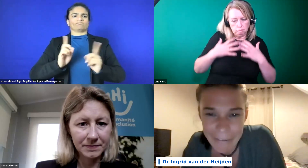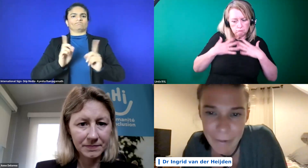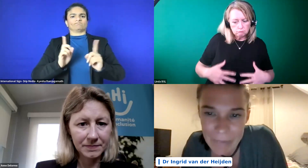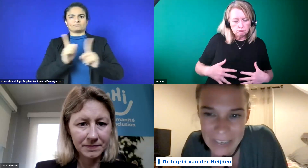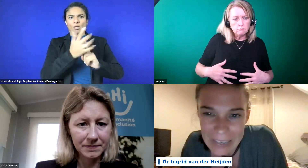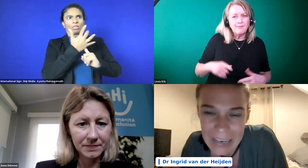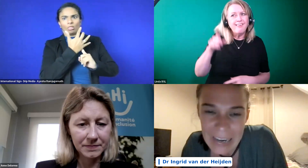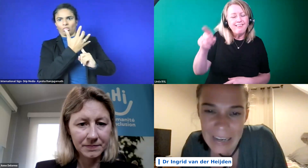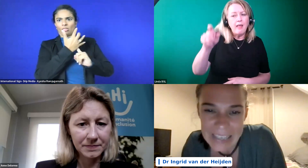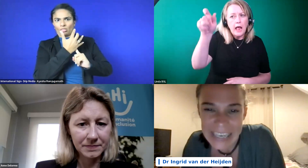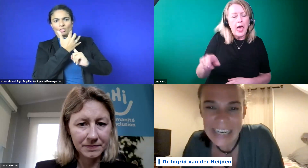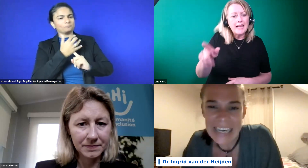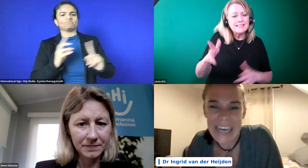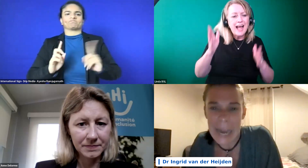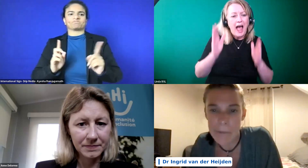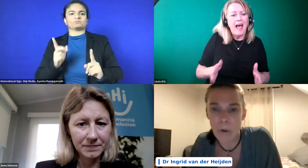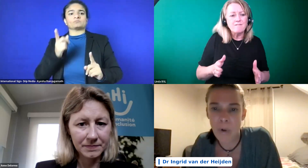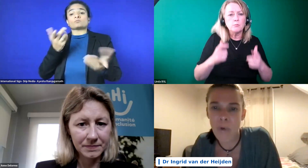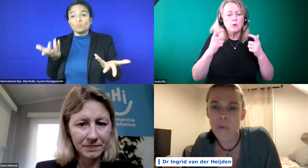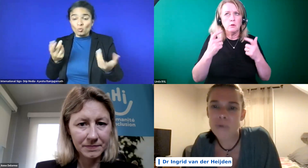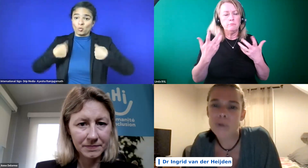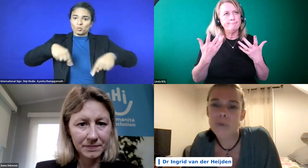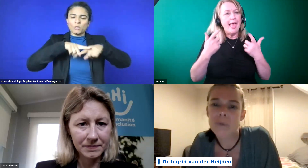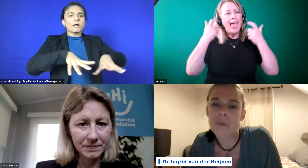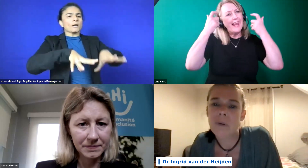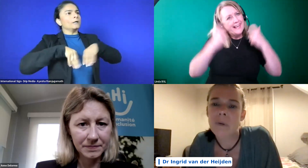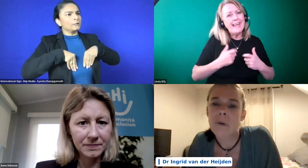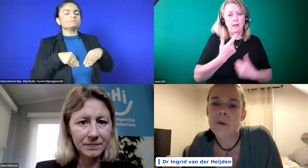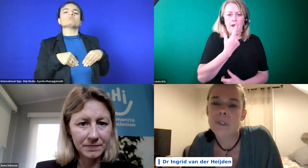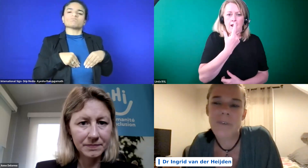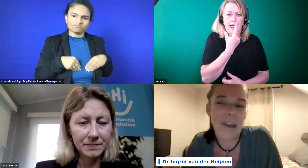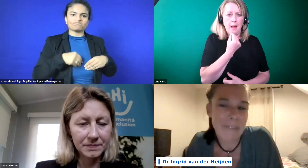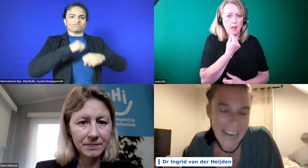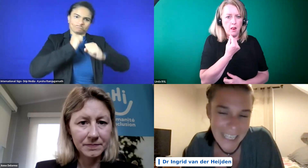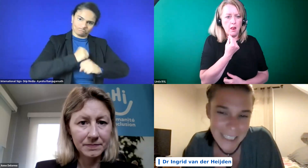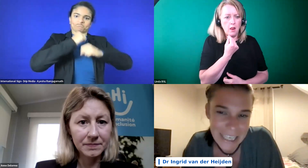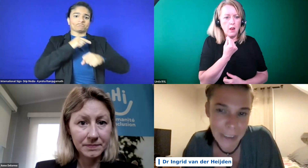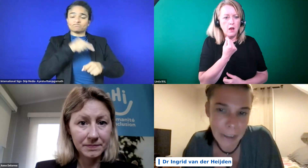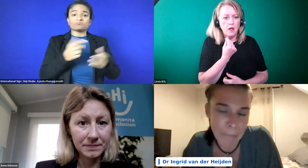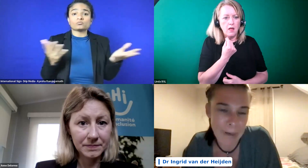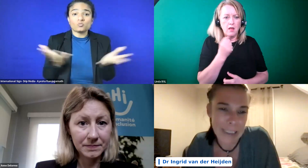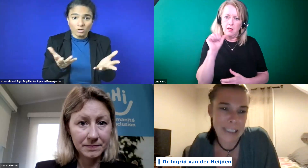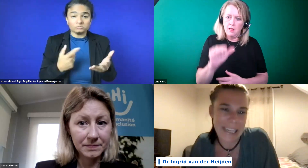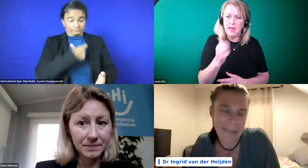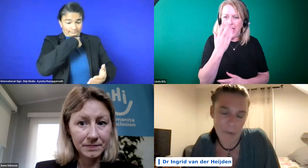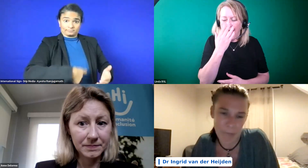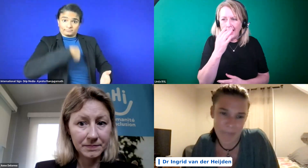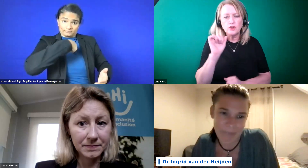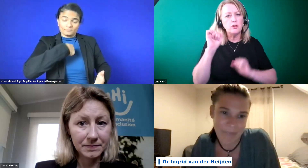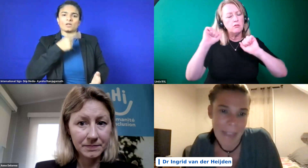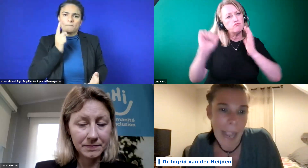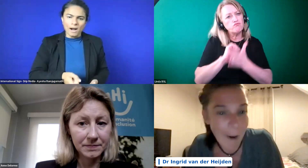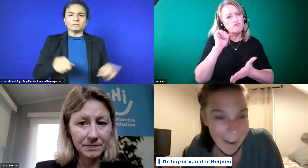clients have to be legally able to be of age and comprehension